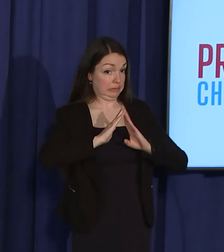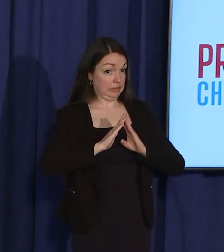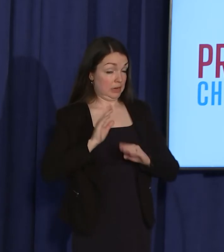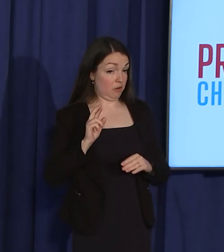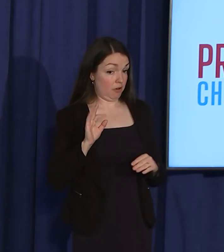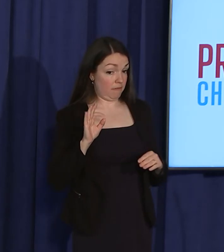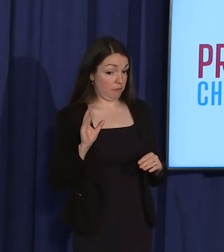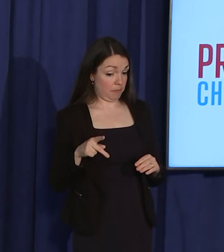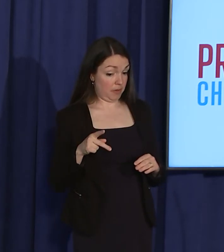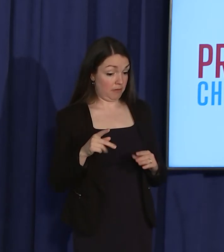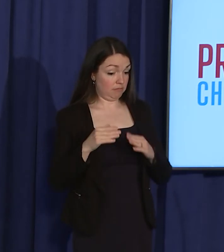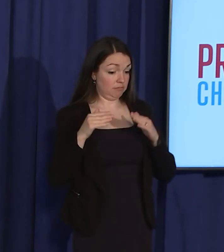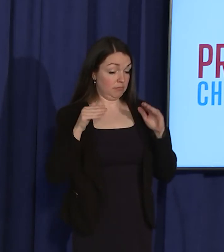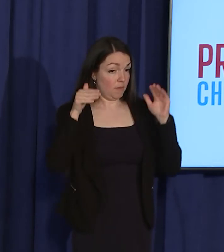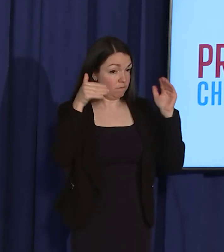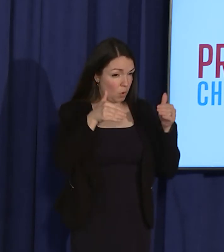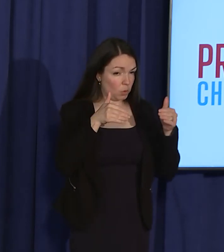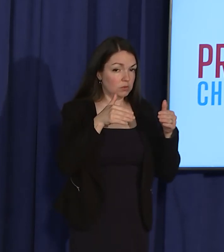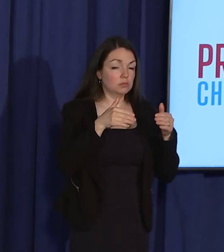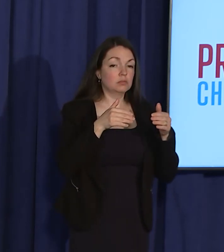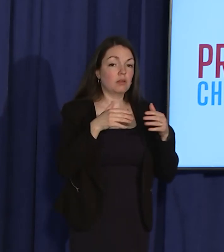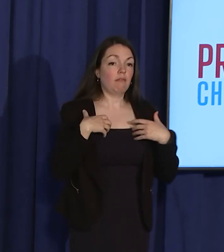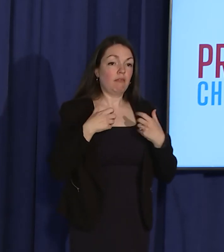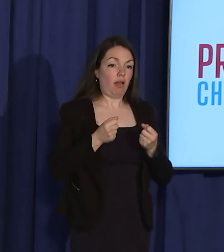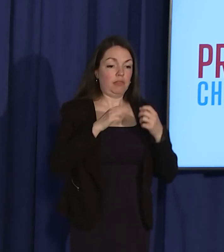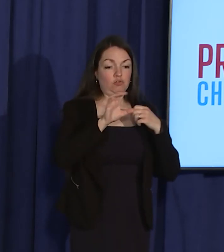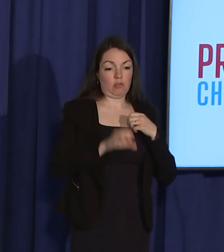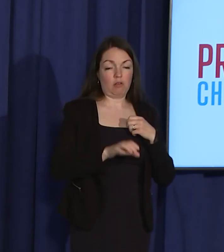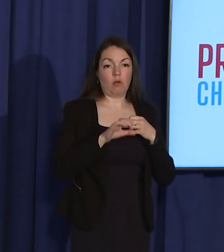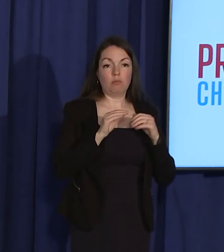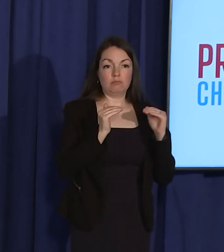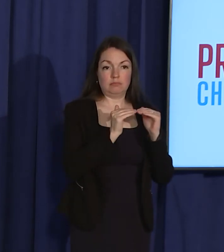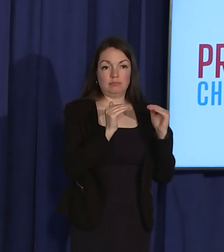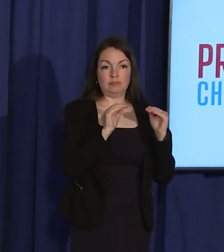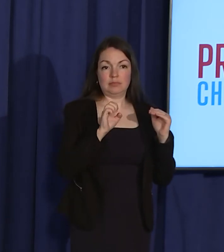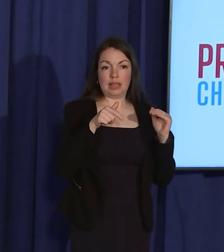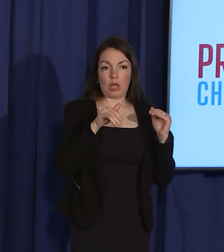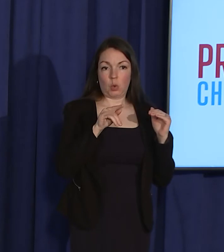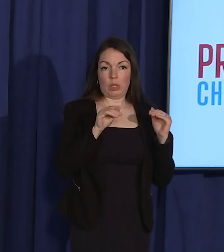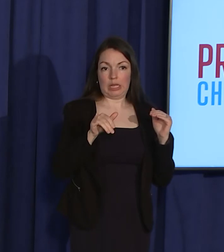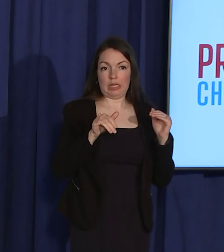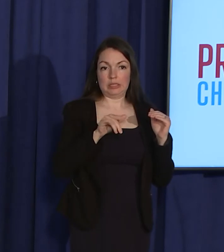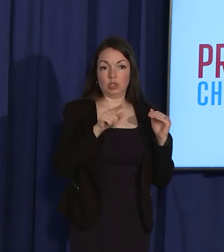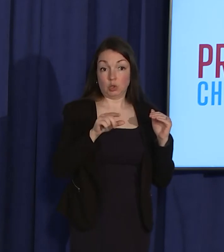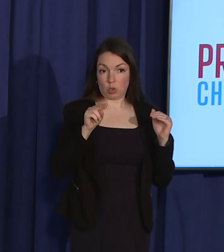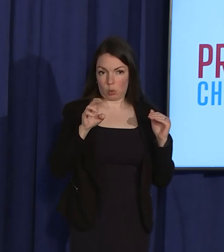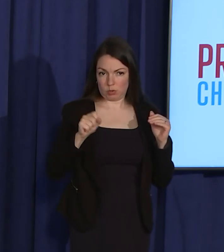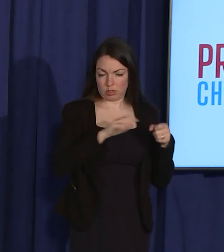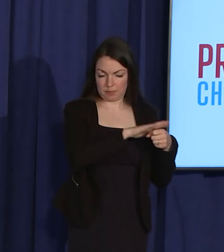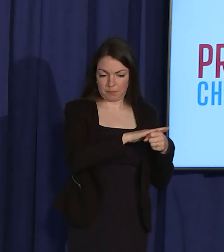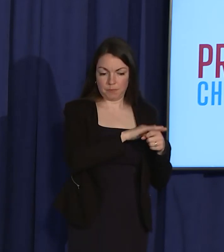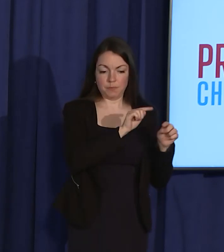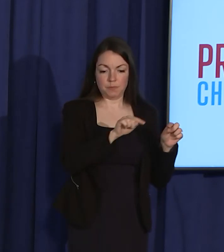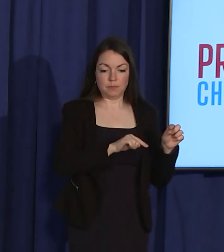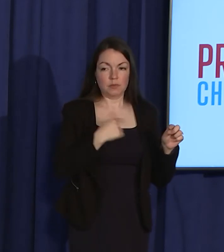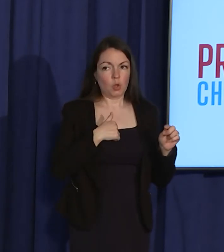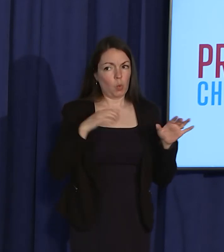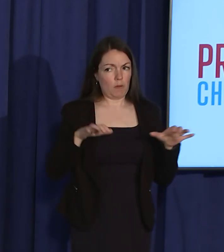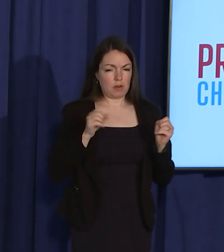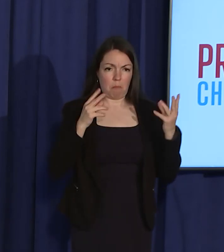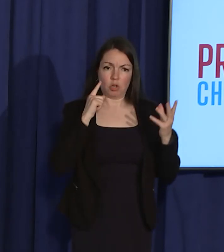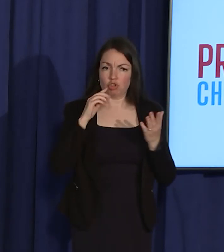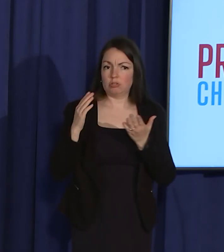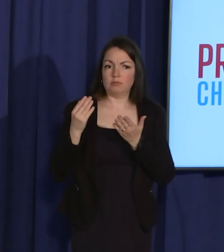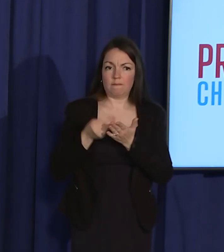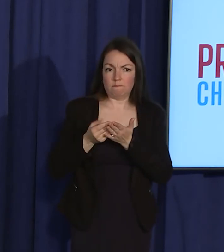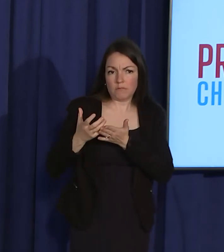this focus on these healthy Chicago equity zones. We have certainly done quite a bit of funding for organizations for a whole range of